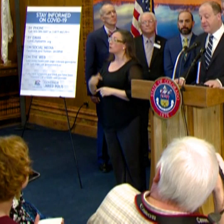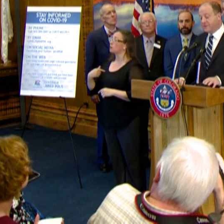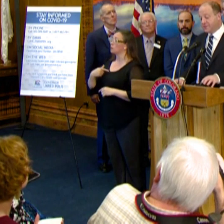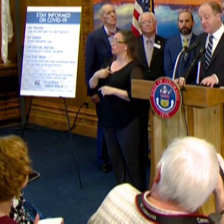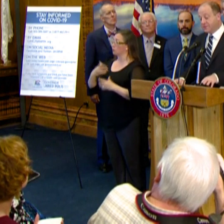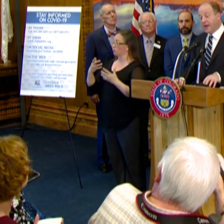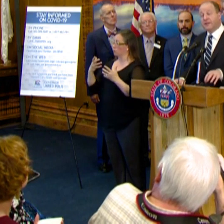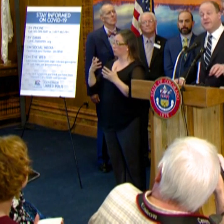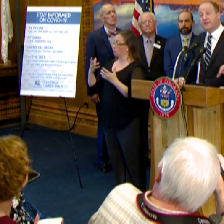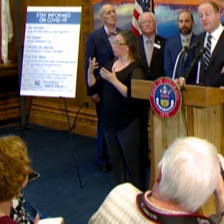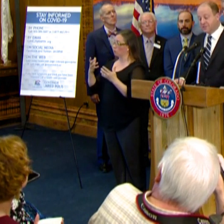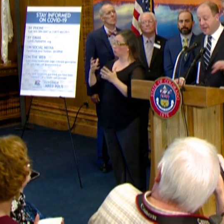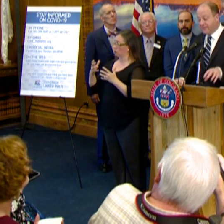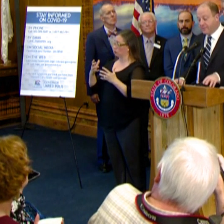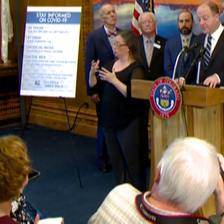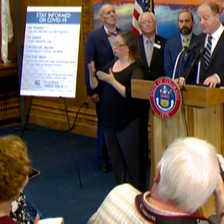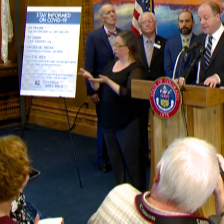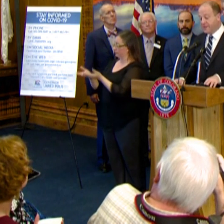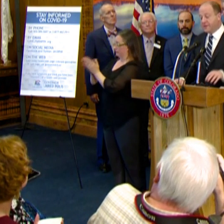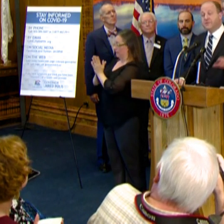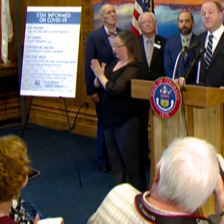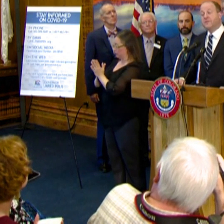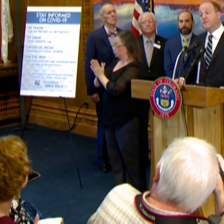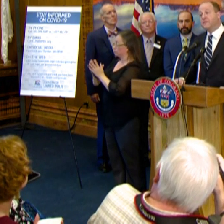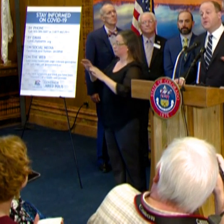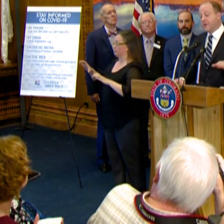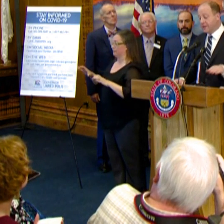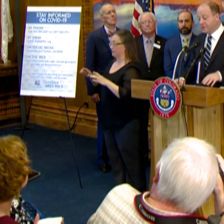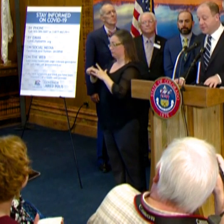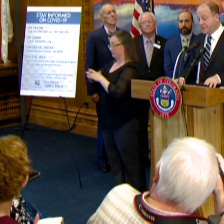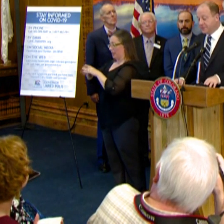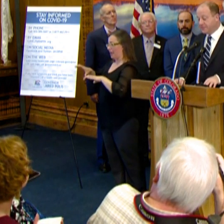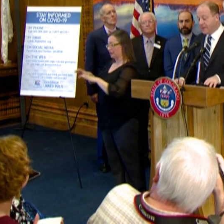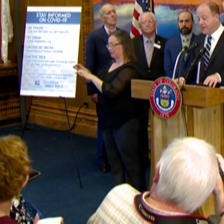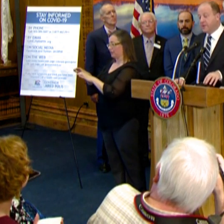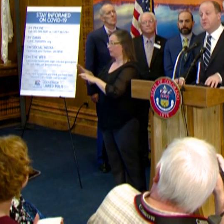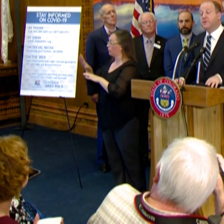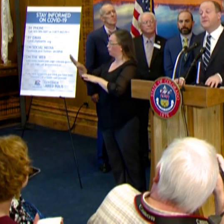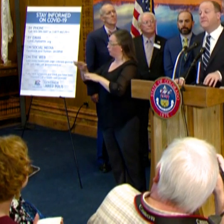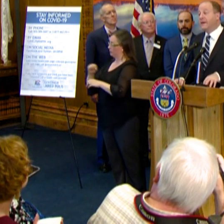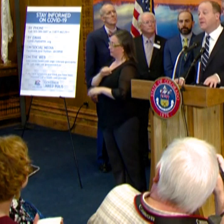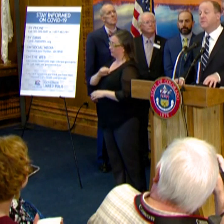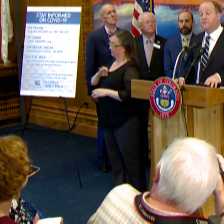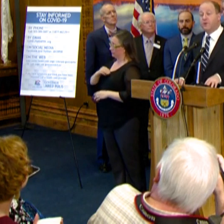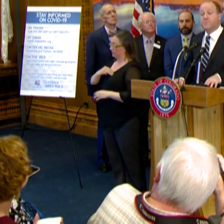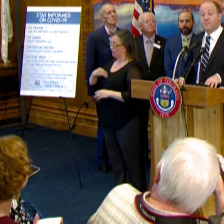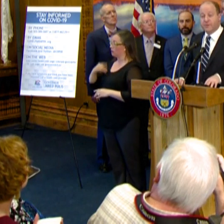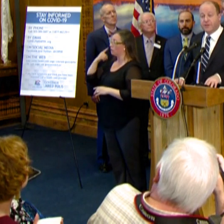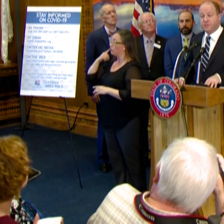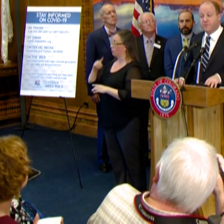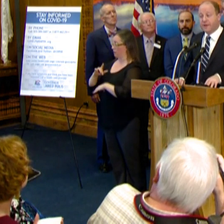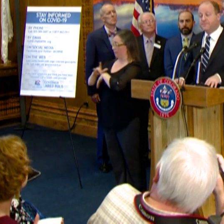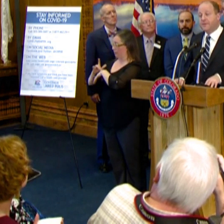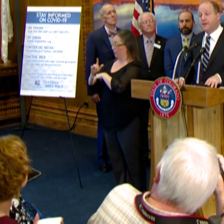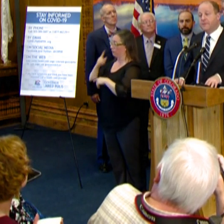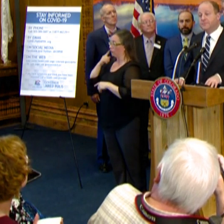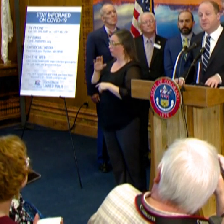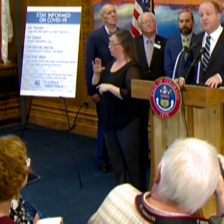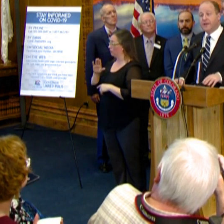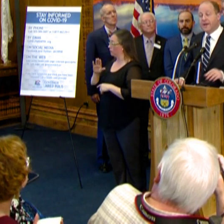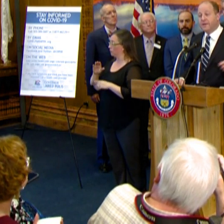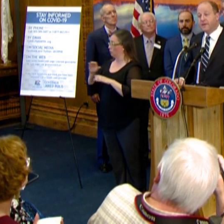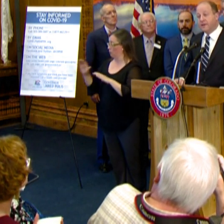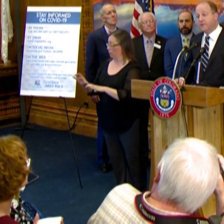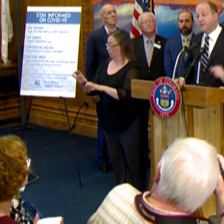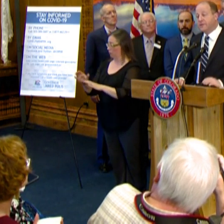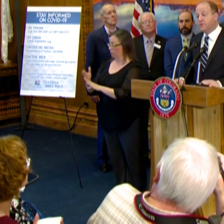identify and activate their staff members that are diverted from their regular duties in order to be available for preparation, right?